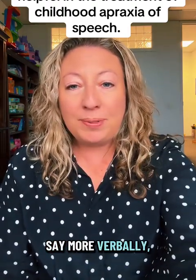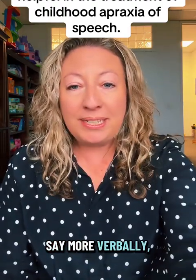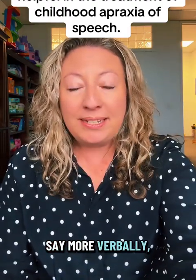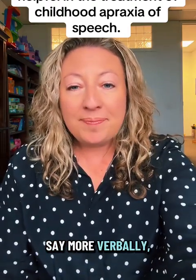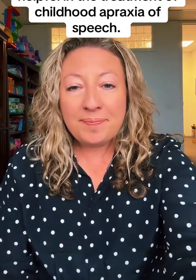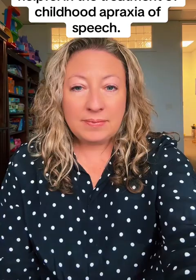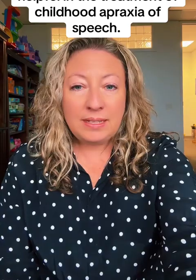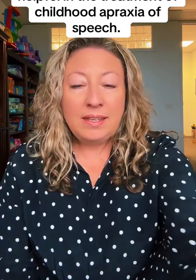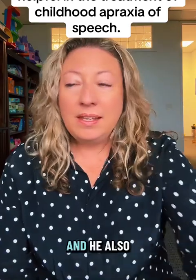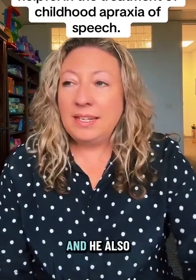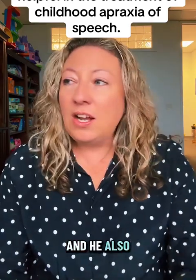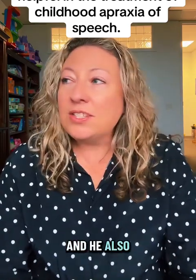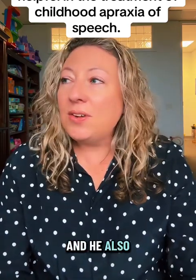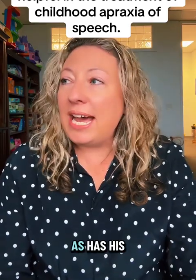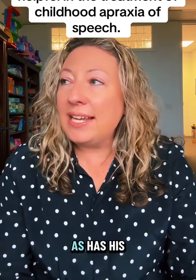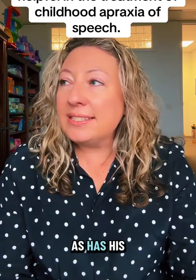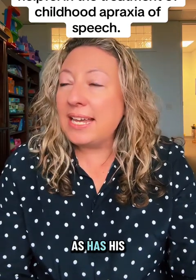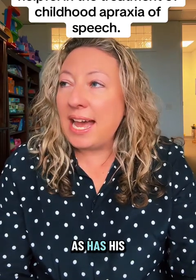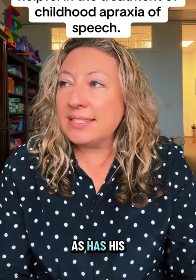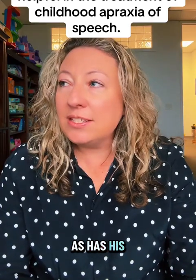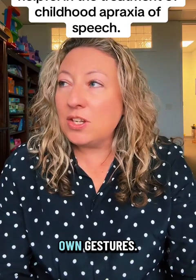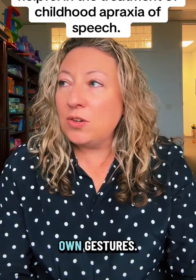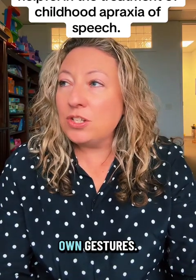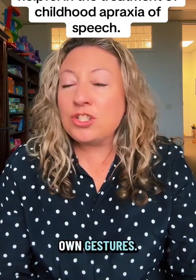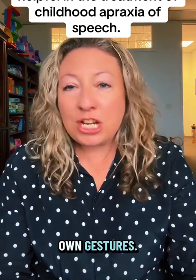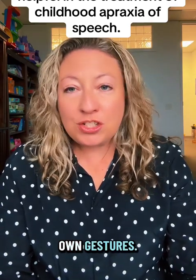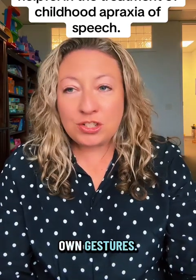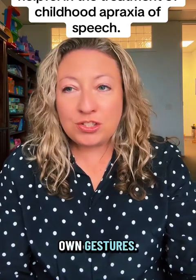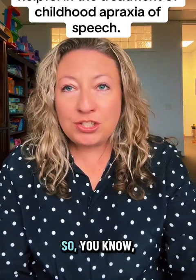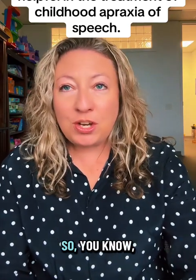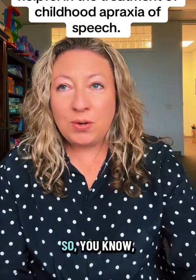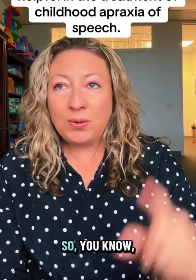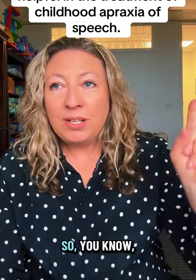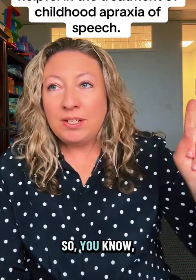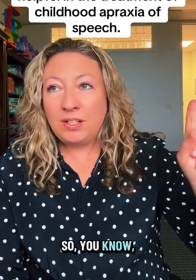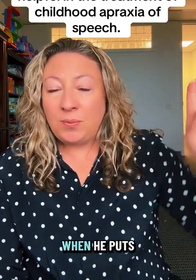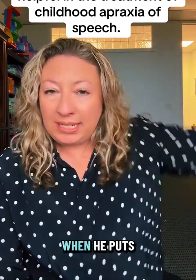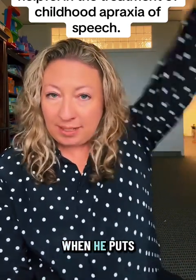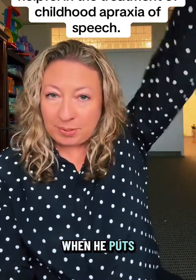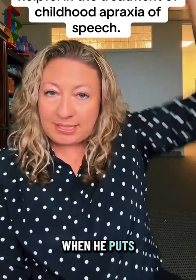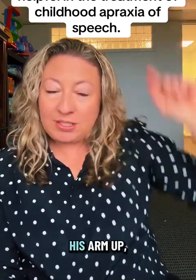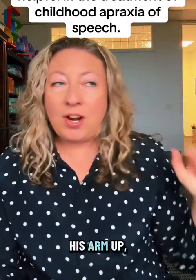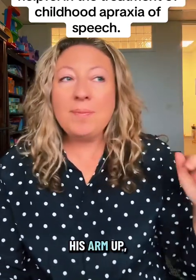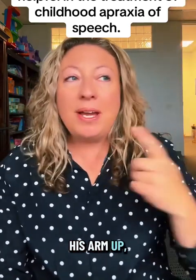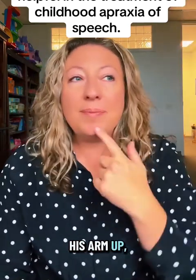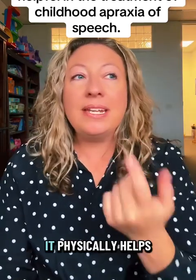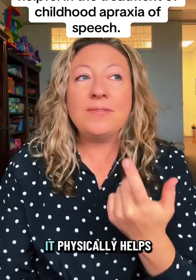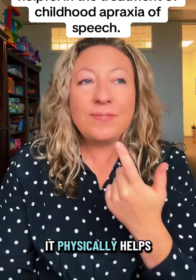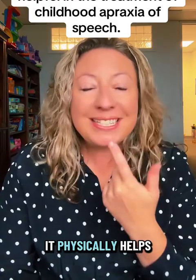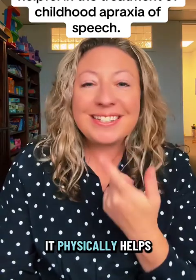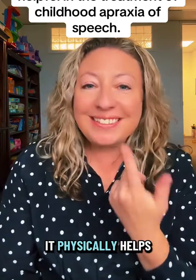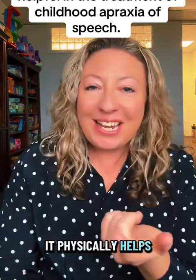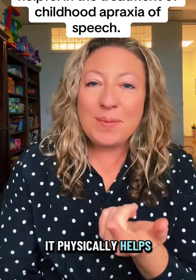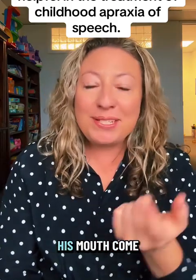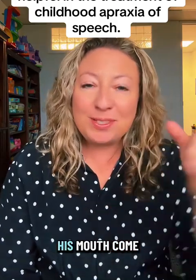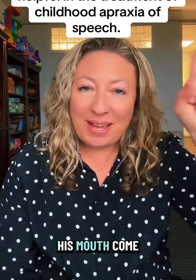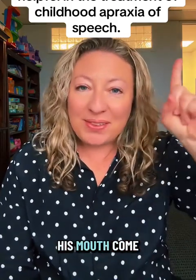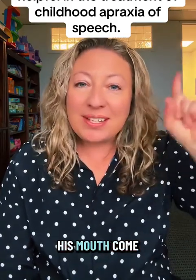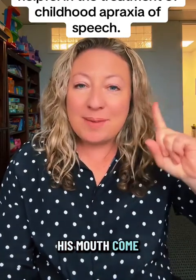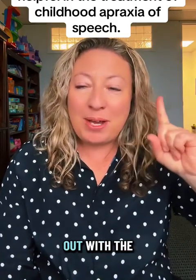verbally. And he also has his own gestures. So, when he puts his arm up, it physically helps his mouth come out with the